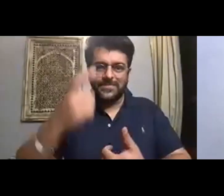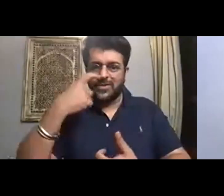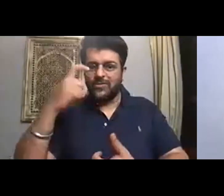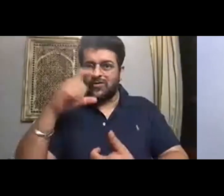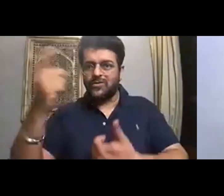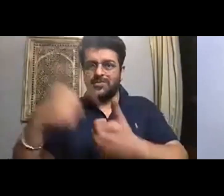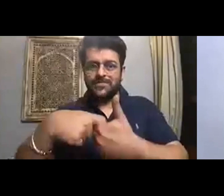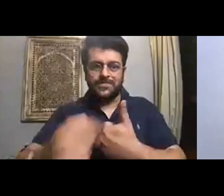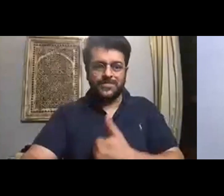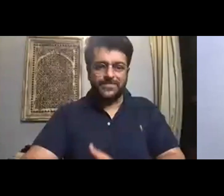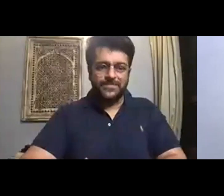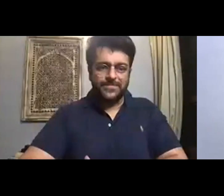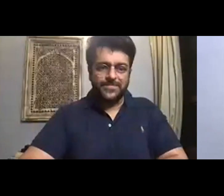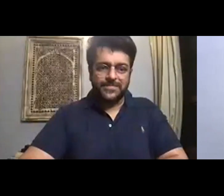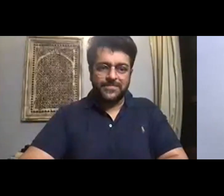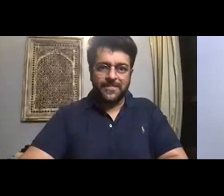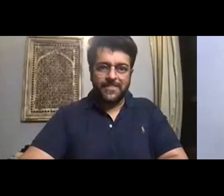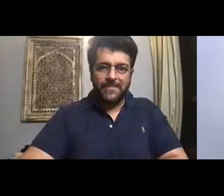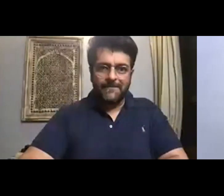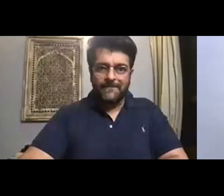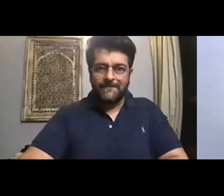Yeah, Charu can come here.